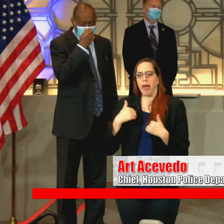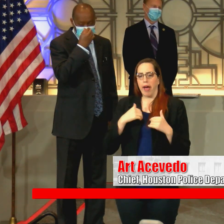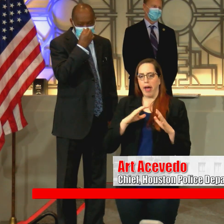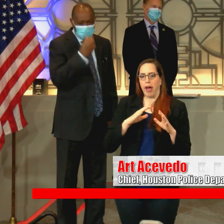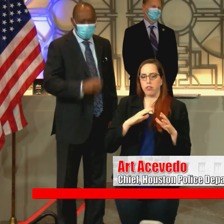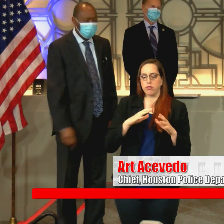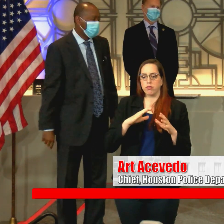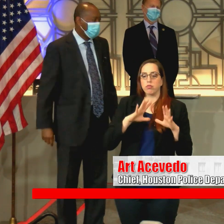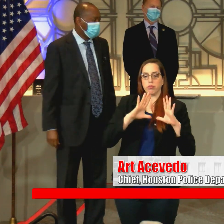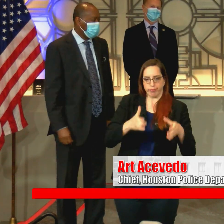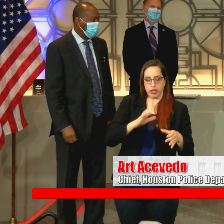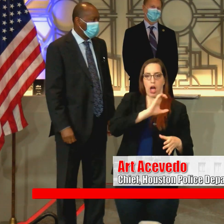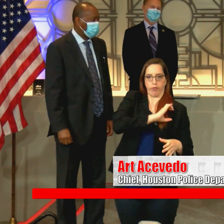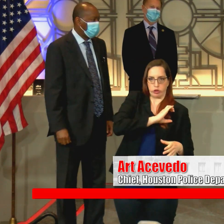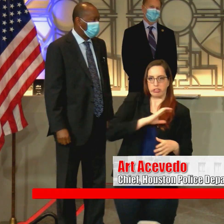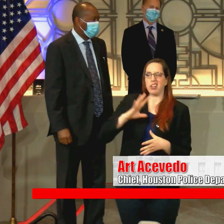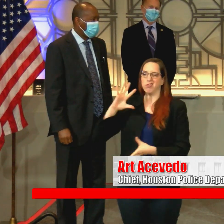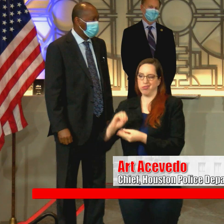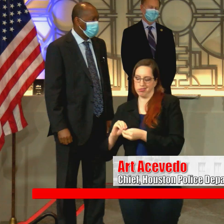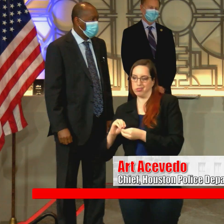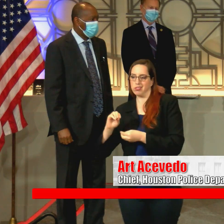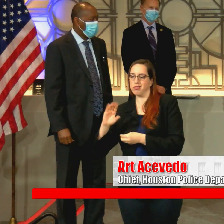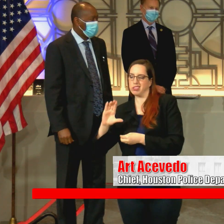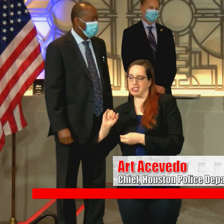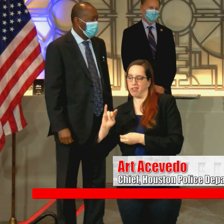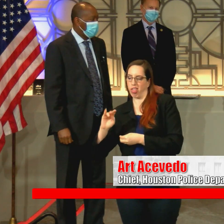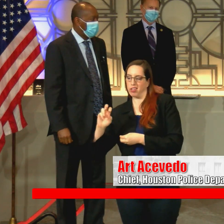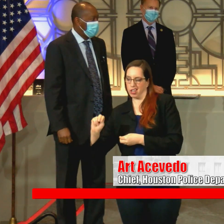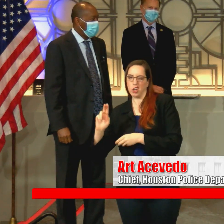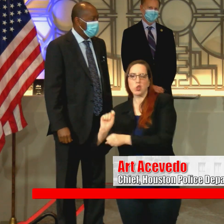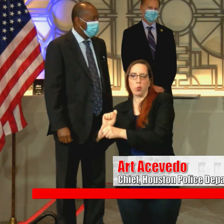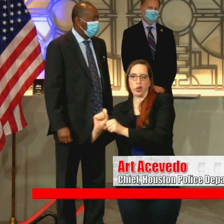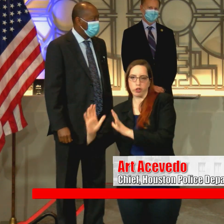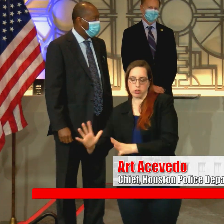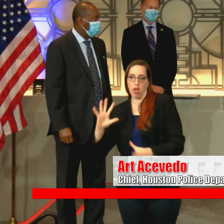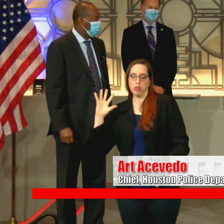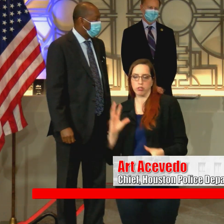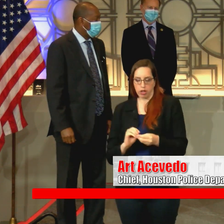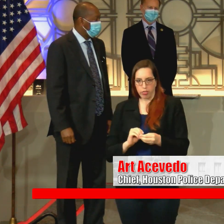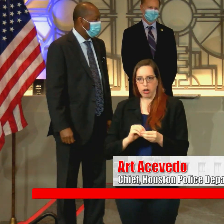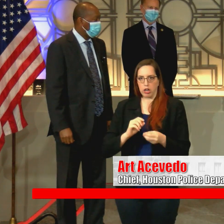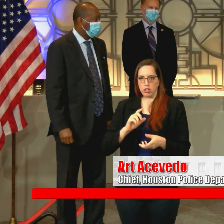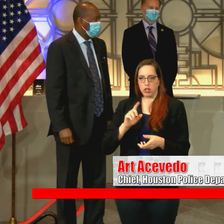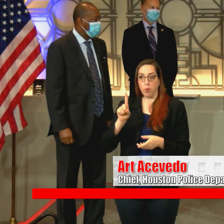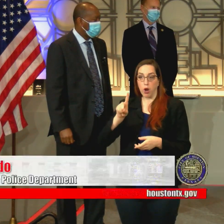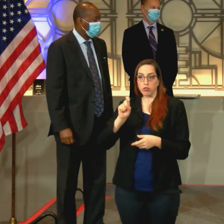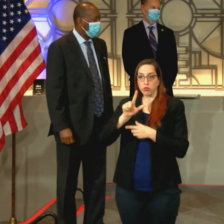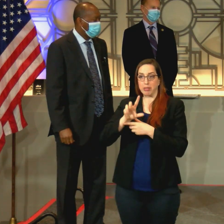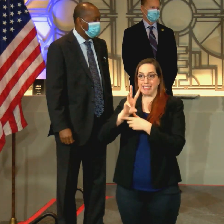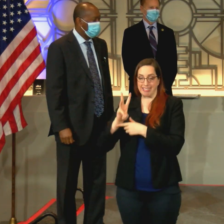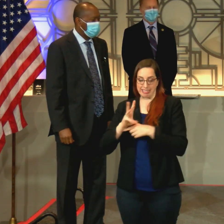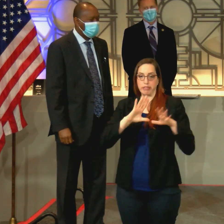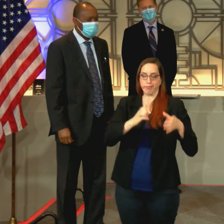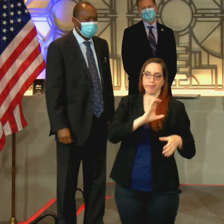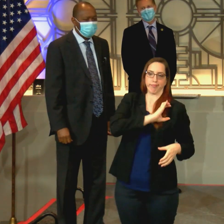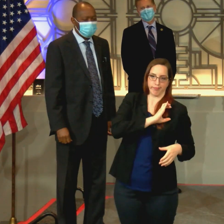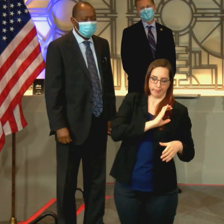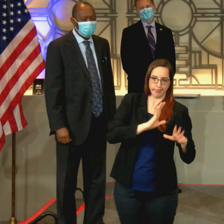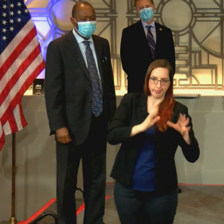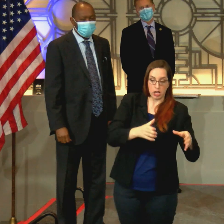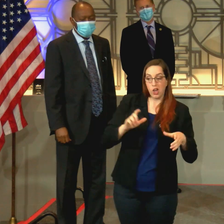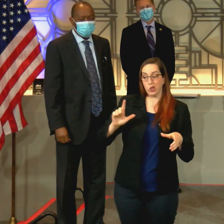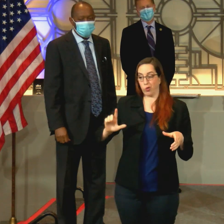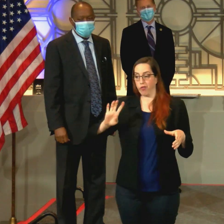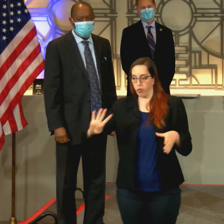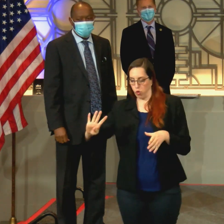31 civilians. We have a total of 130 personnel that have been tested. 126 sworn classified, 24 of